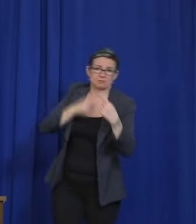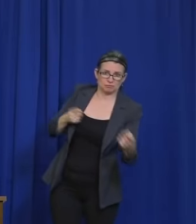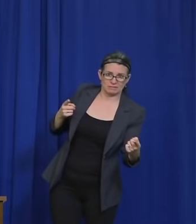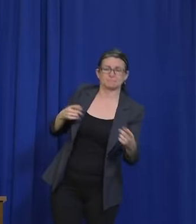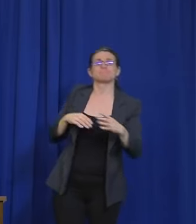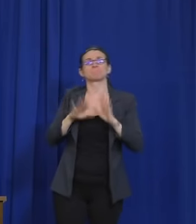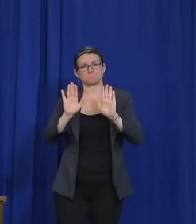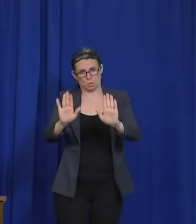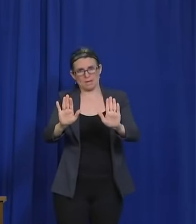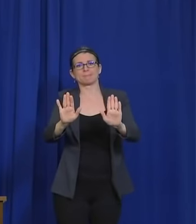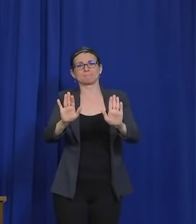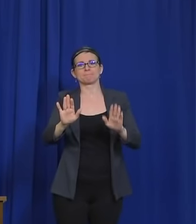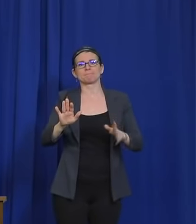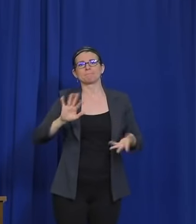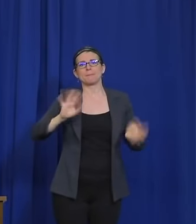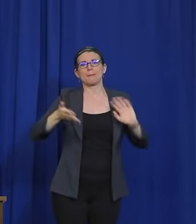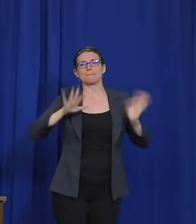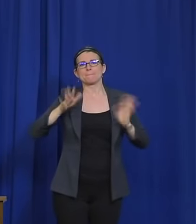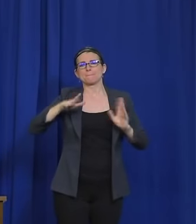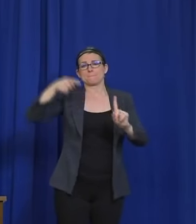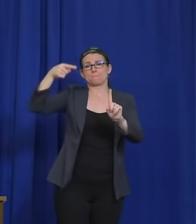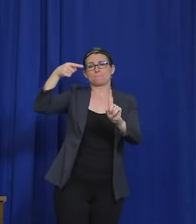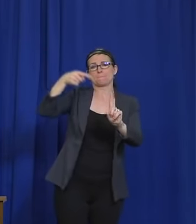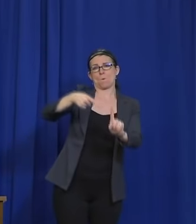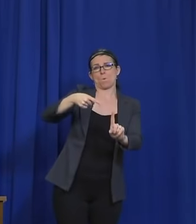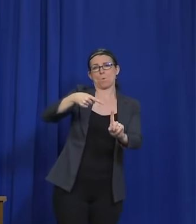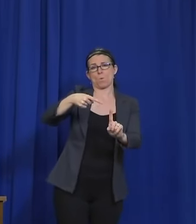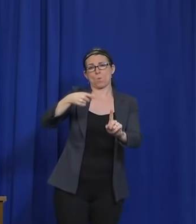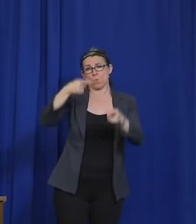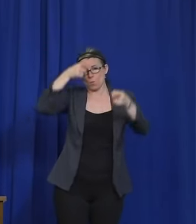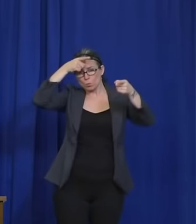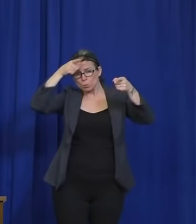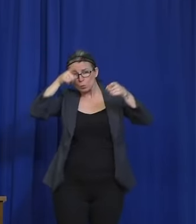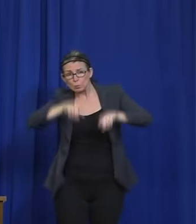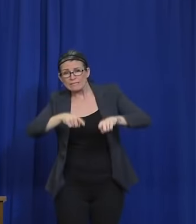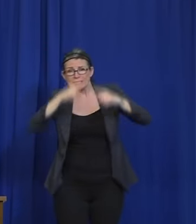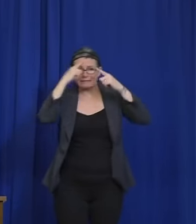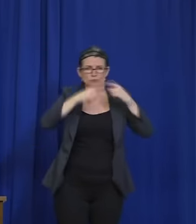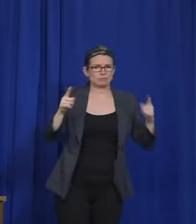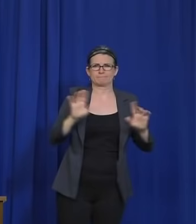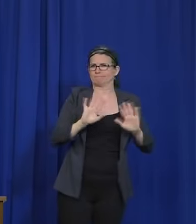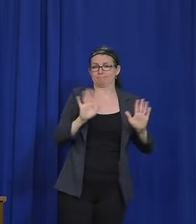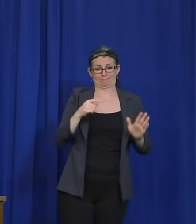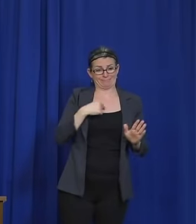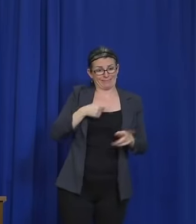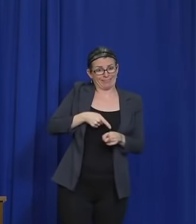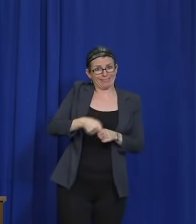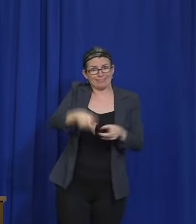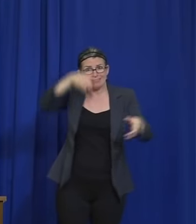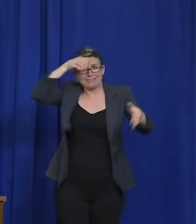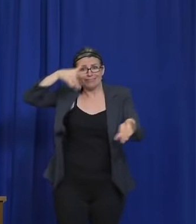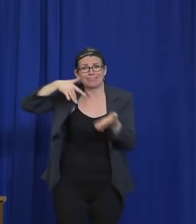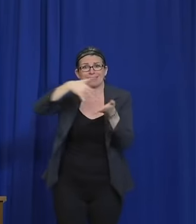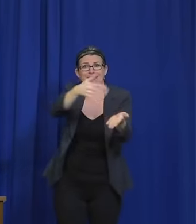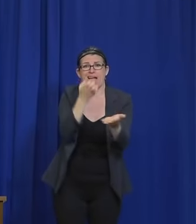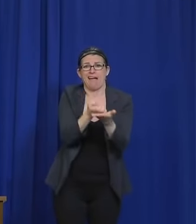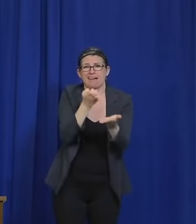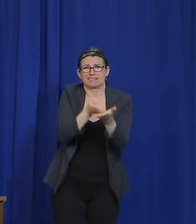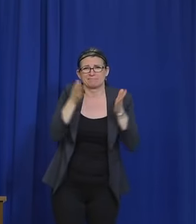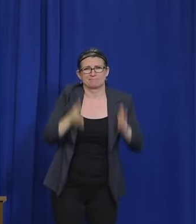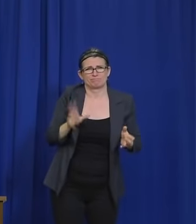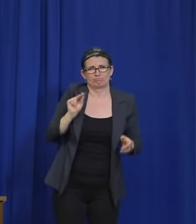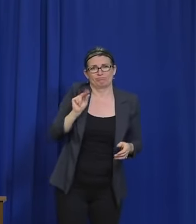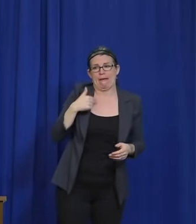but I'm not the economist. And the economists are the people who are on the economic consensus